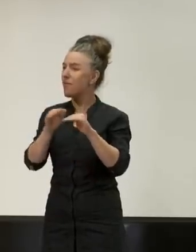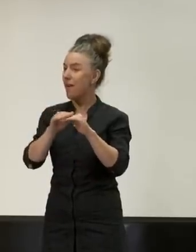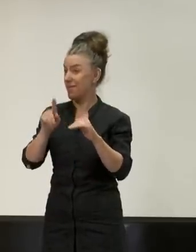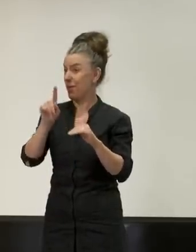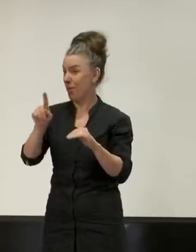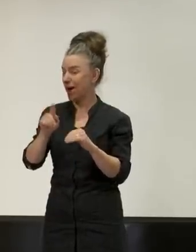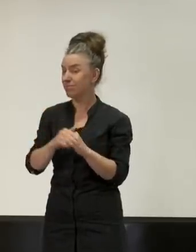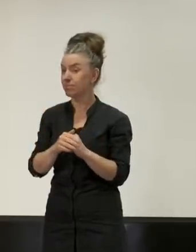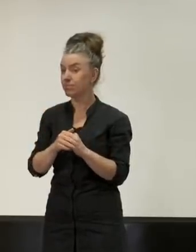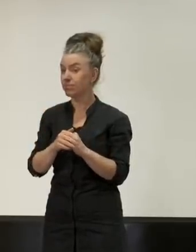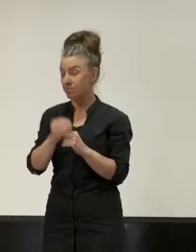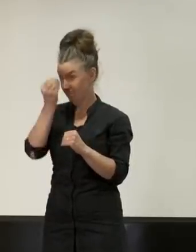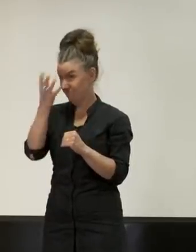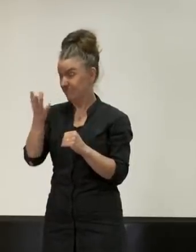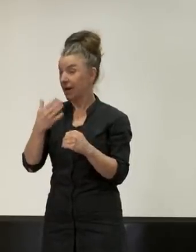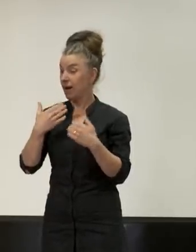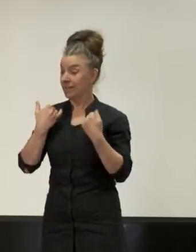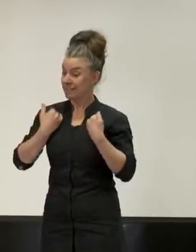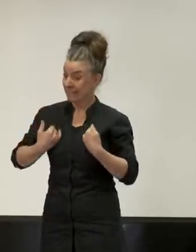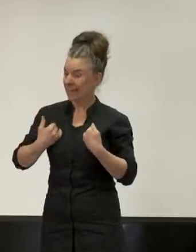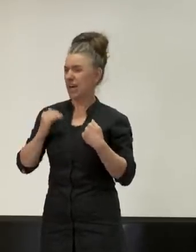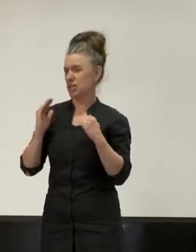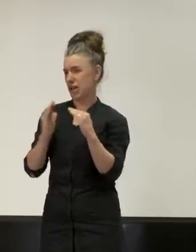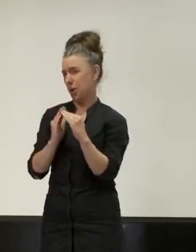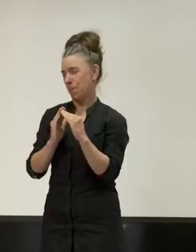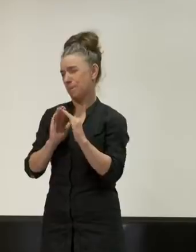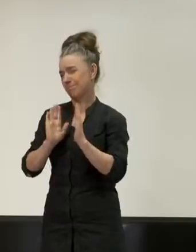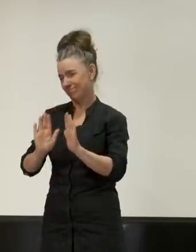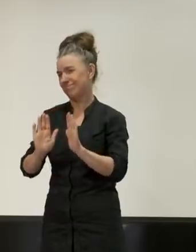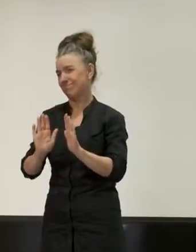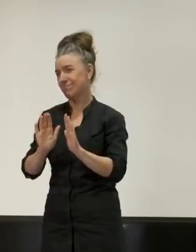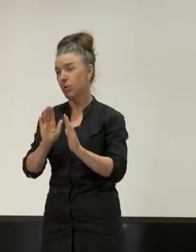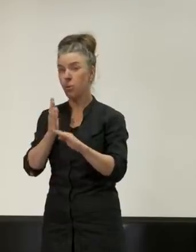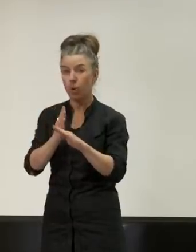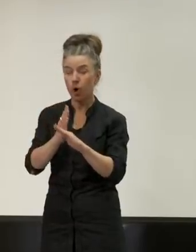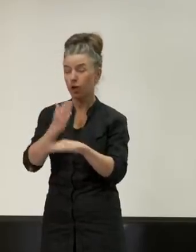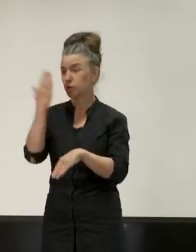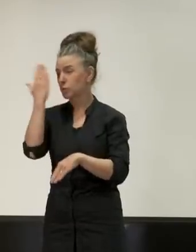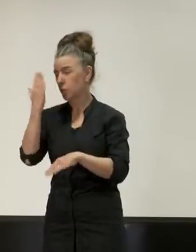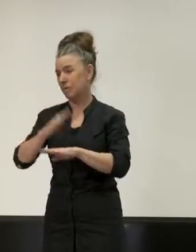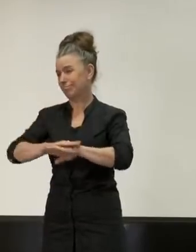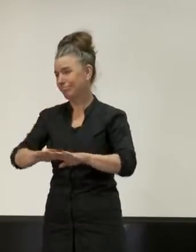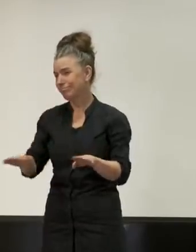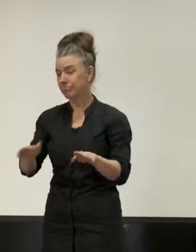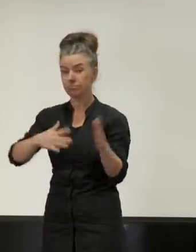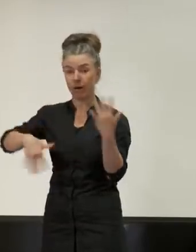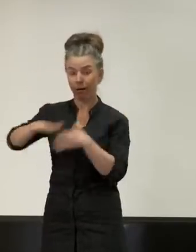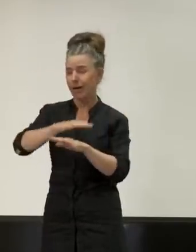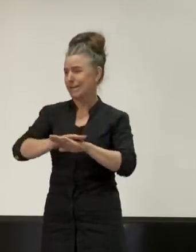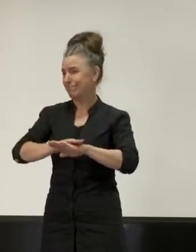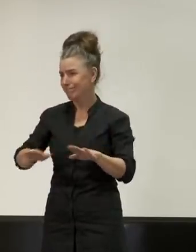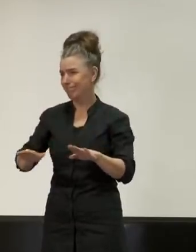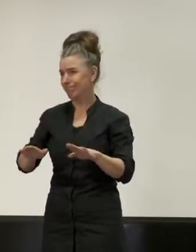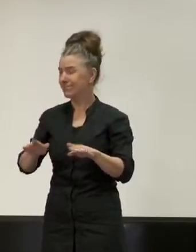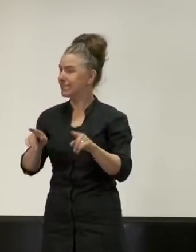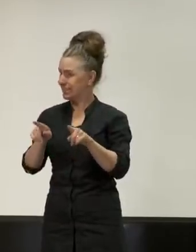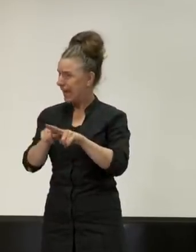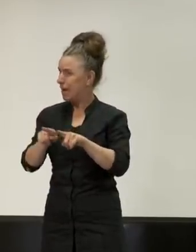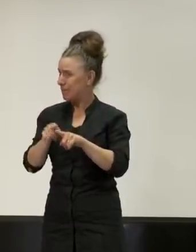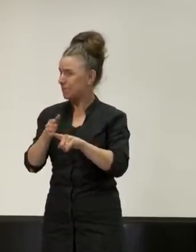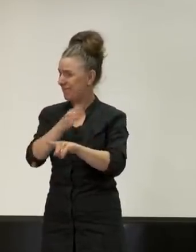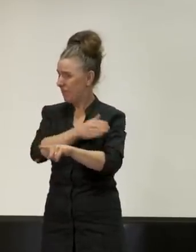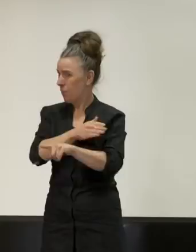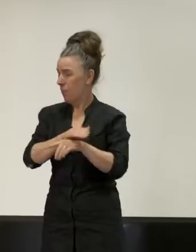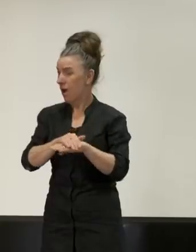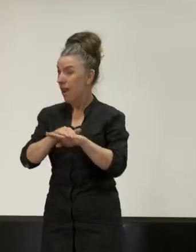if you're sick, stay home. Don't go to work or school, don't socialise. None of that changes when